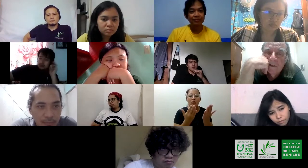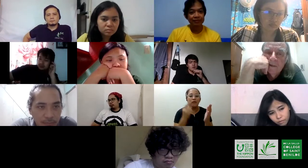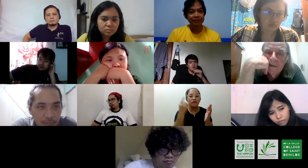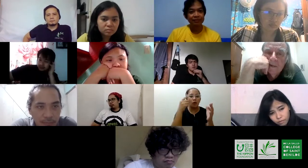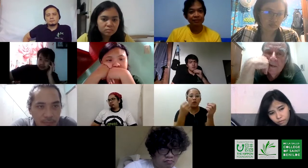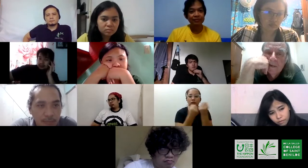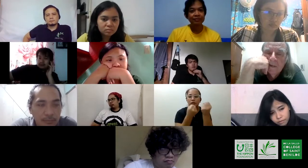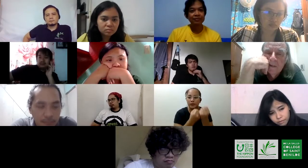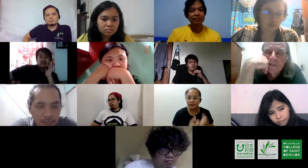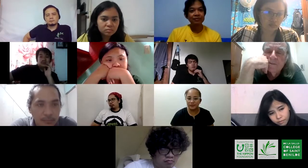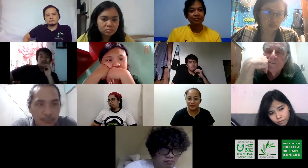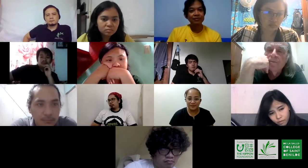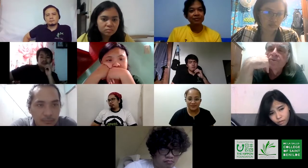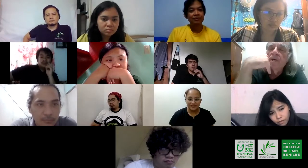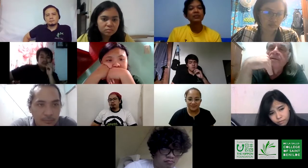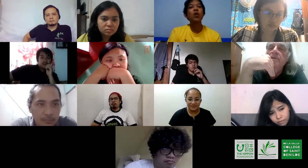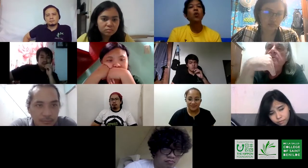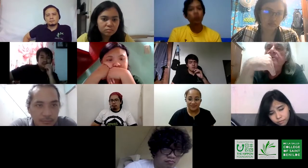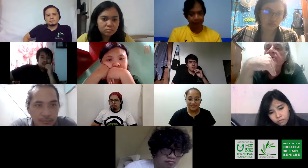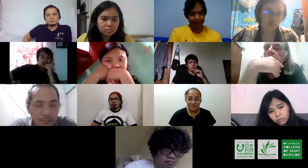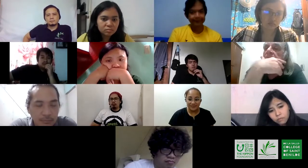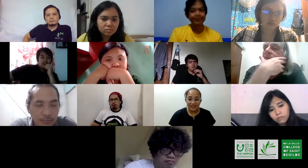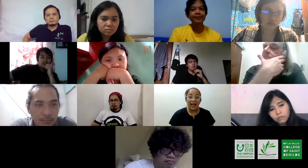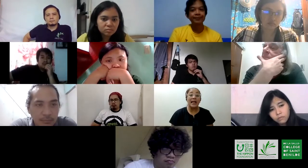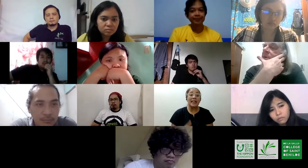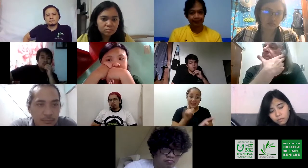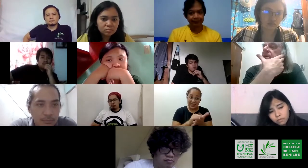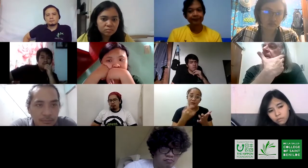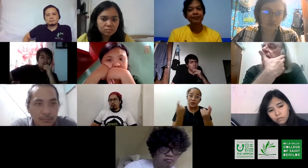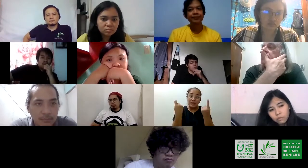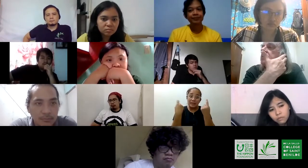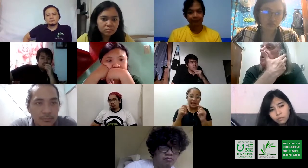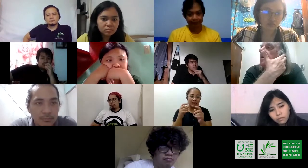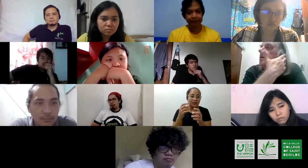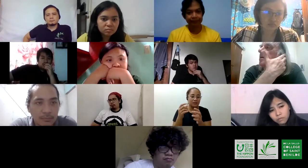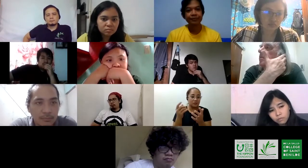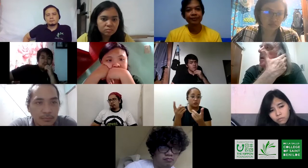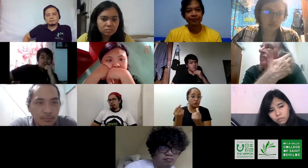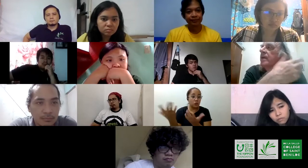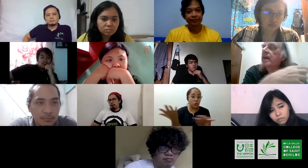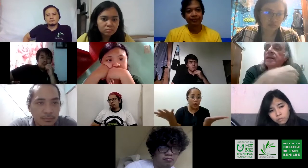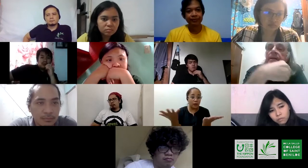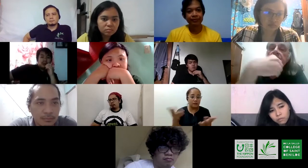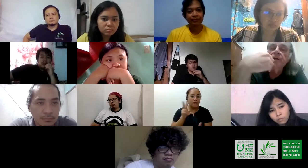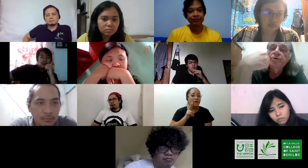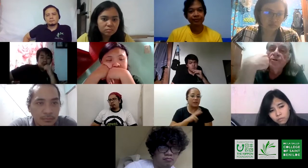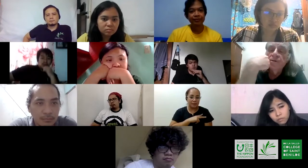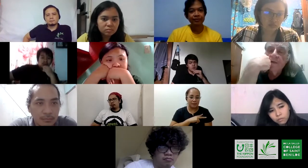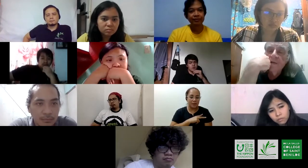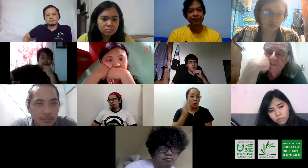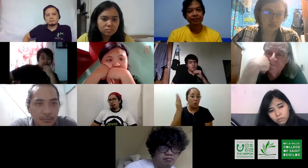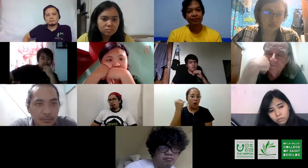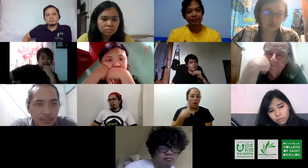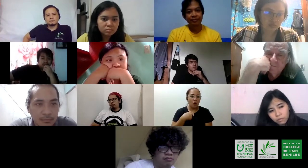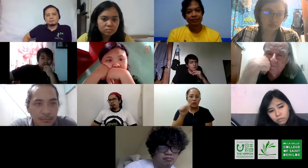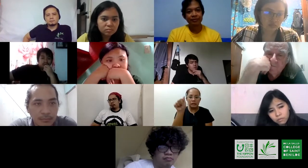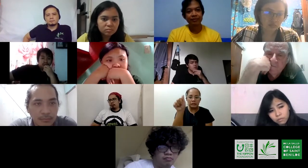Okay. This is what we tried to do in Vietnam because we only had 10 teachers